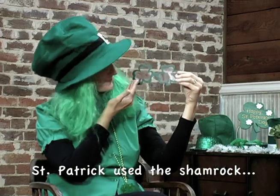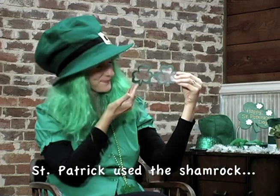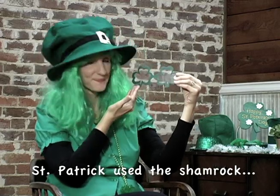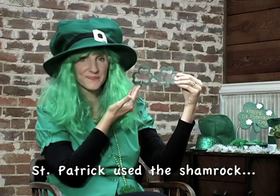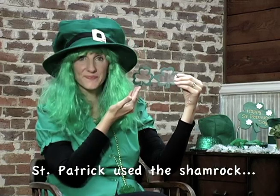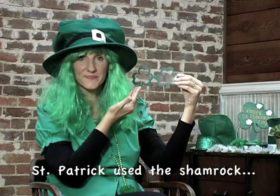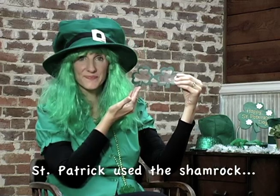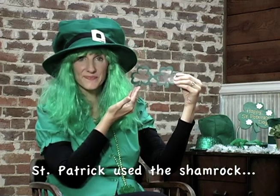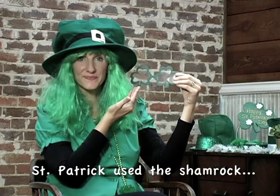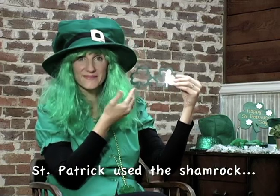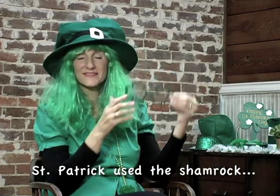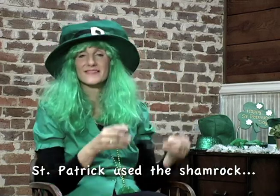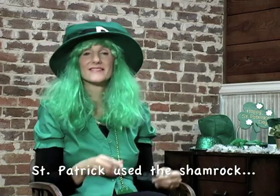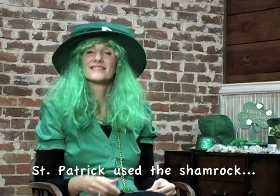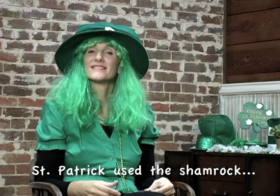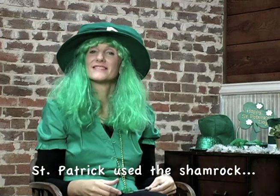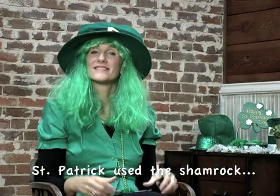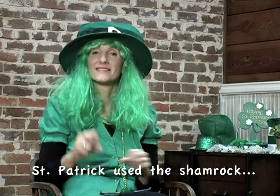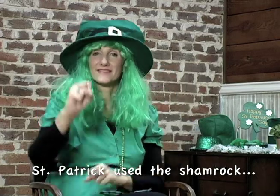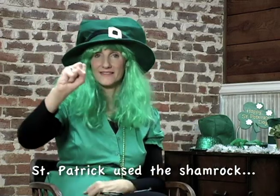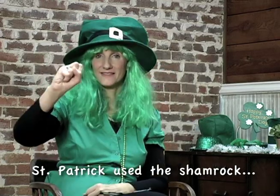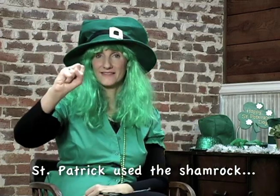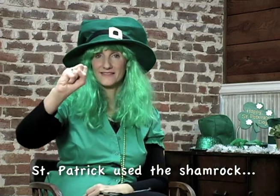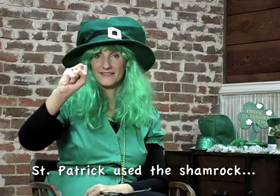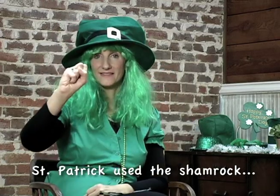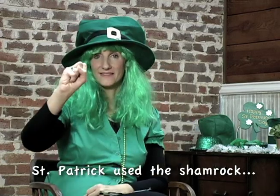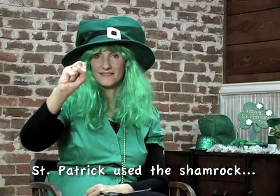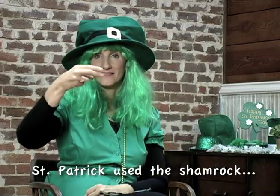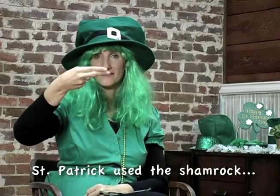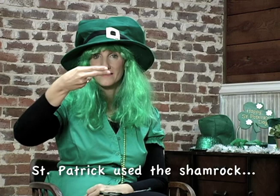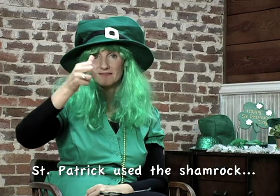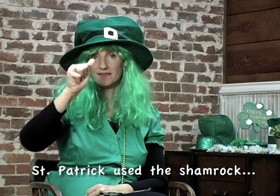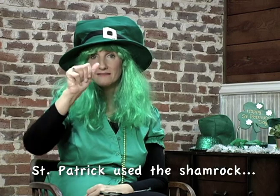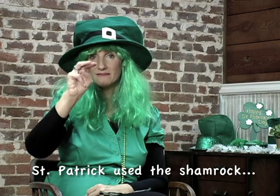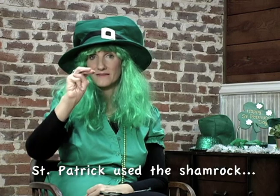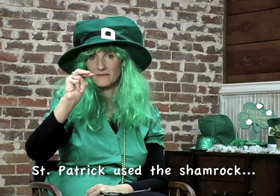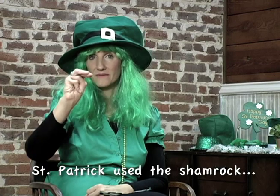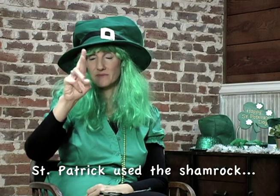these. He used the shamrock, the clover.